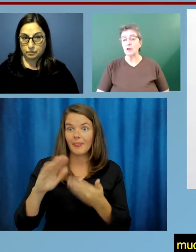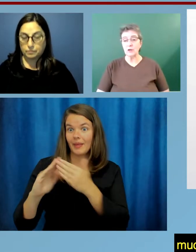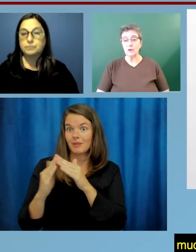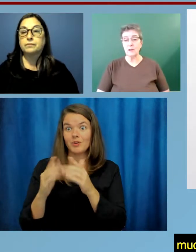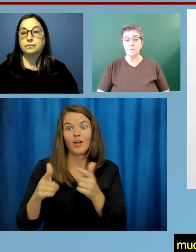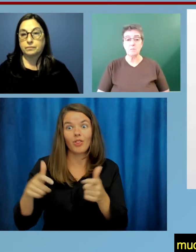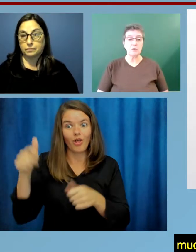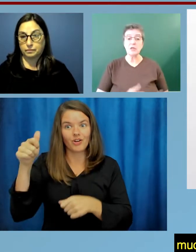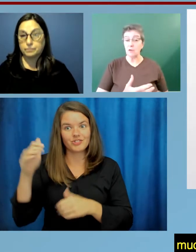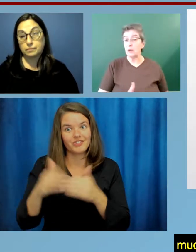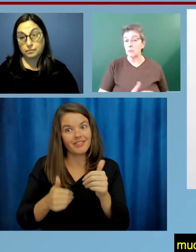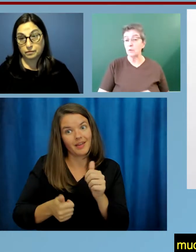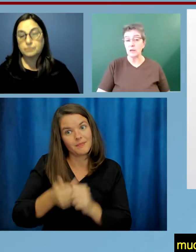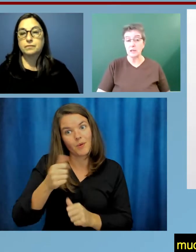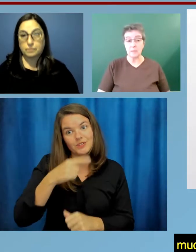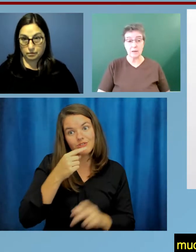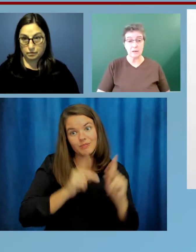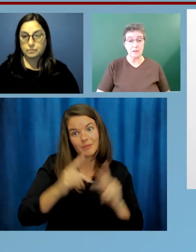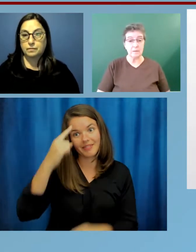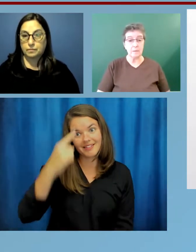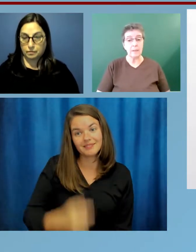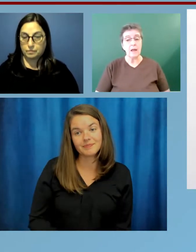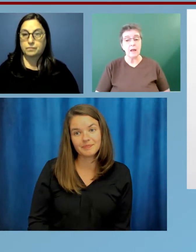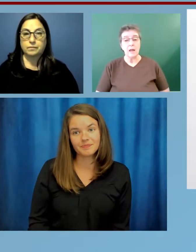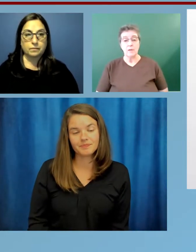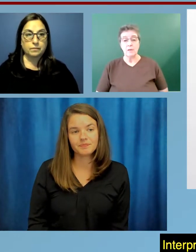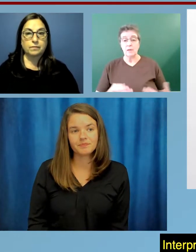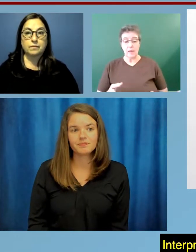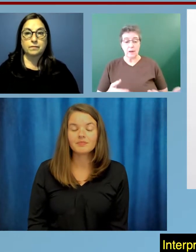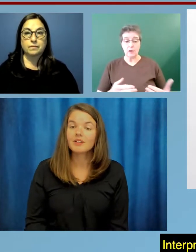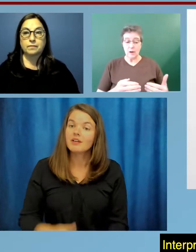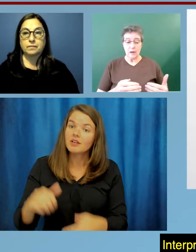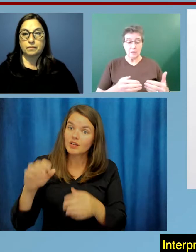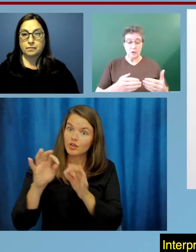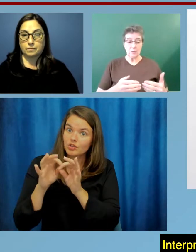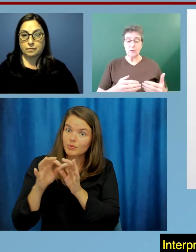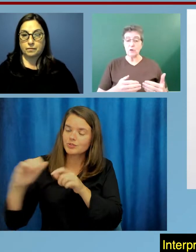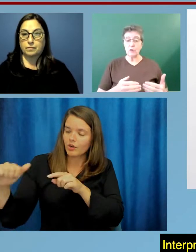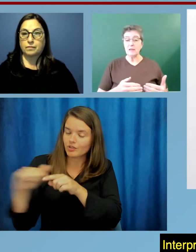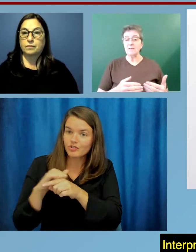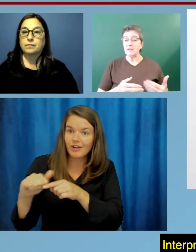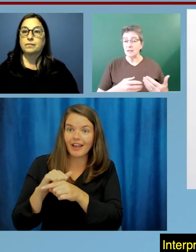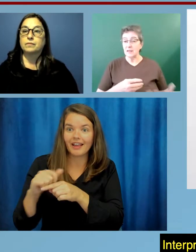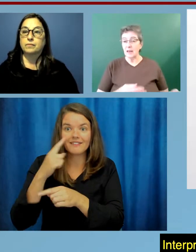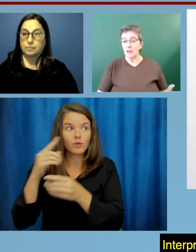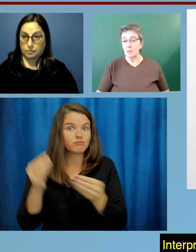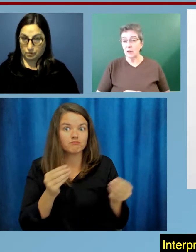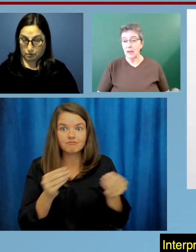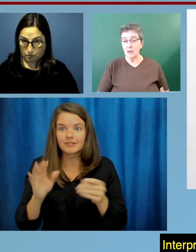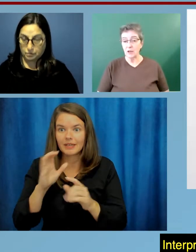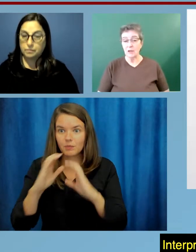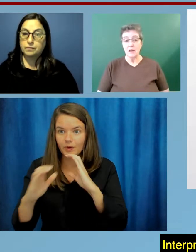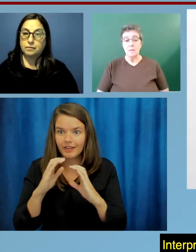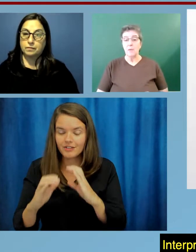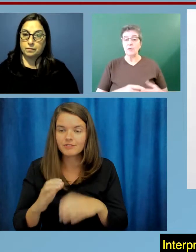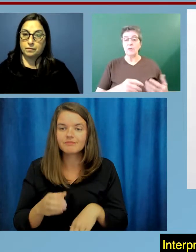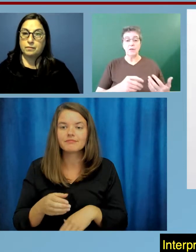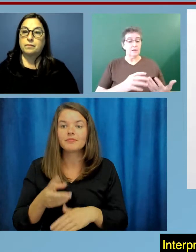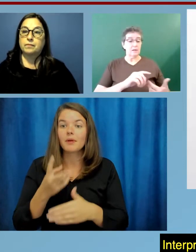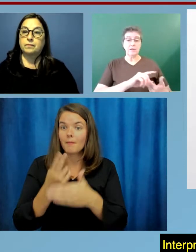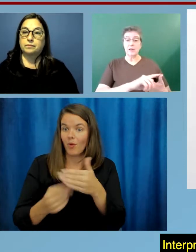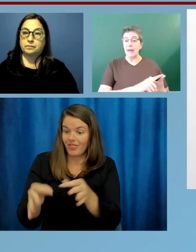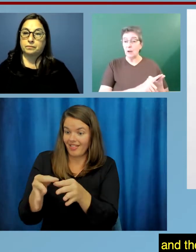much larger than most hearing people would expect to see. They are trained, interpreters are trained in facilitating communication,